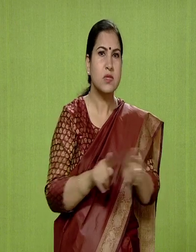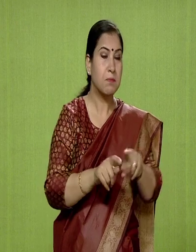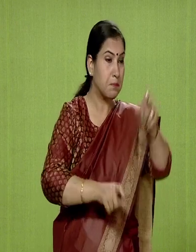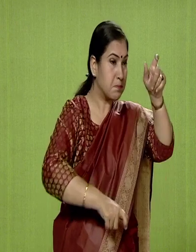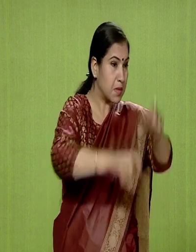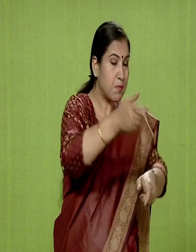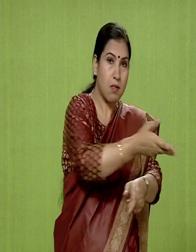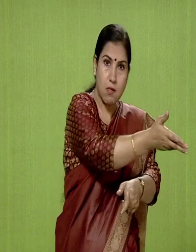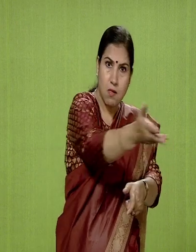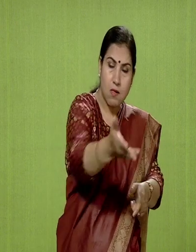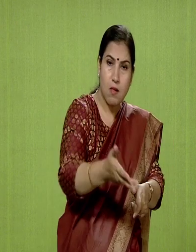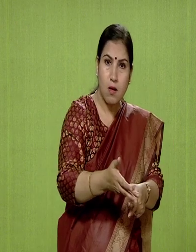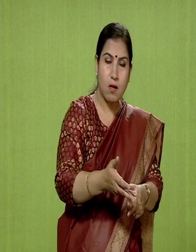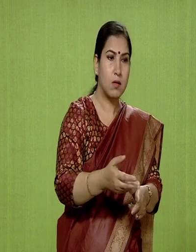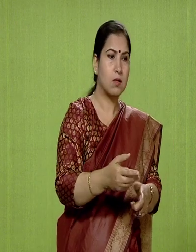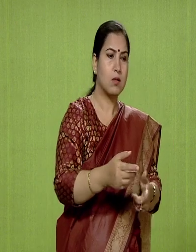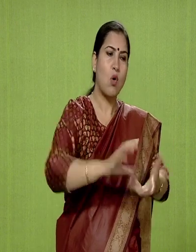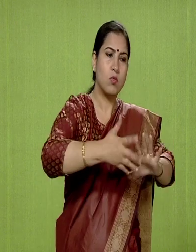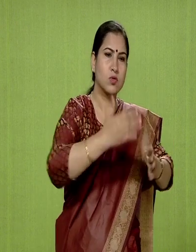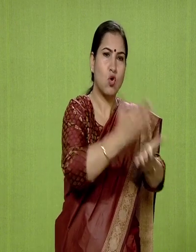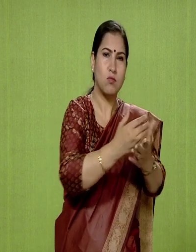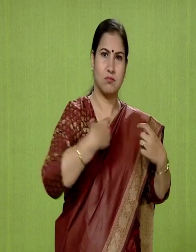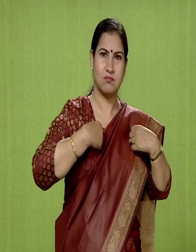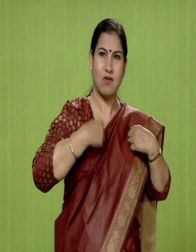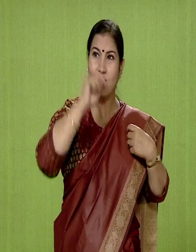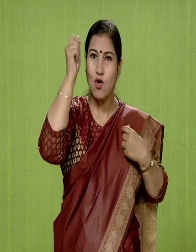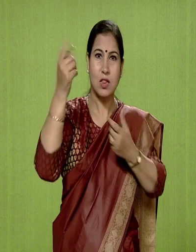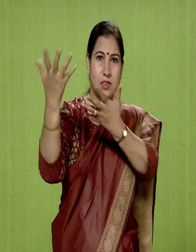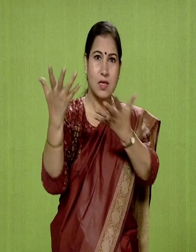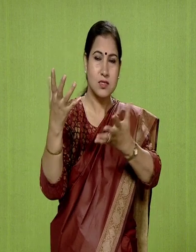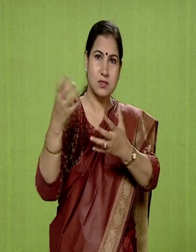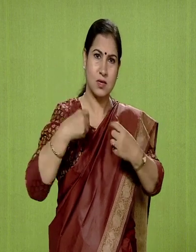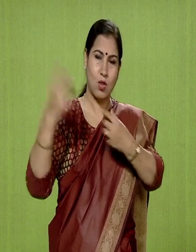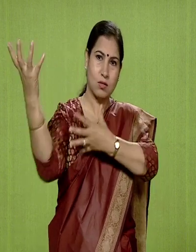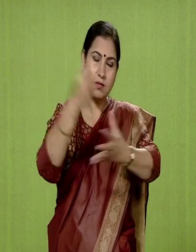people stopped using foreign clothes and burned them.